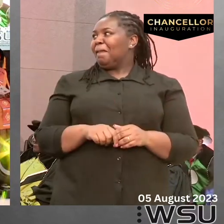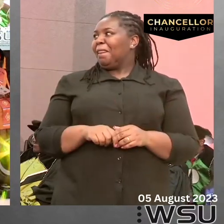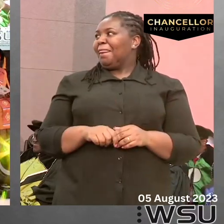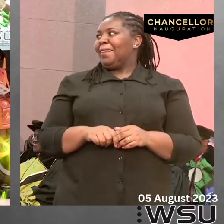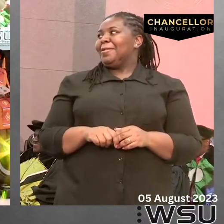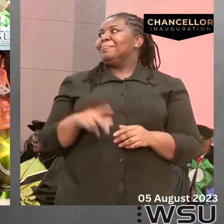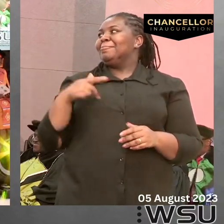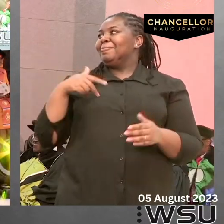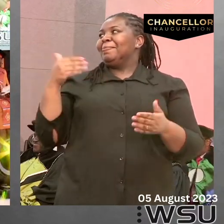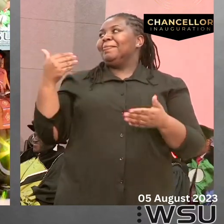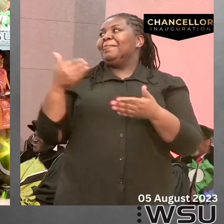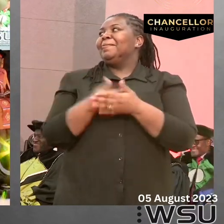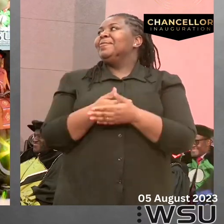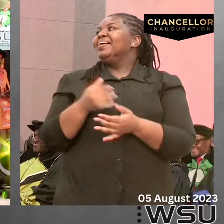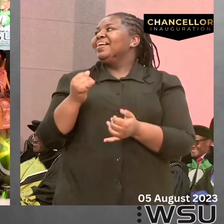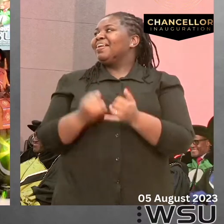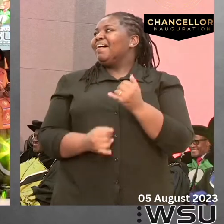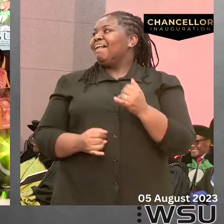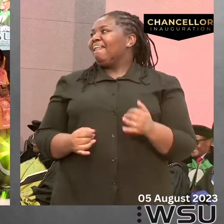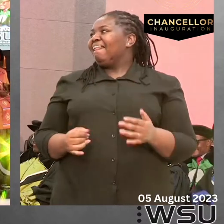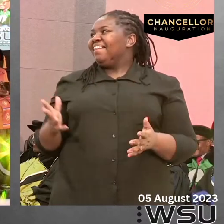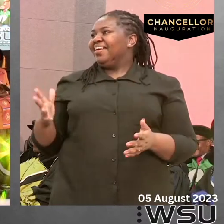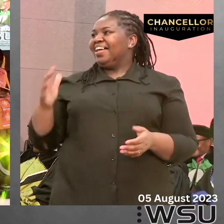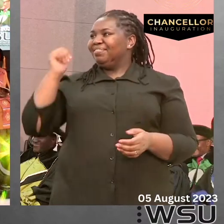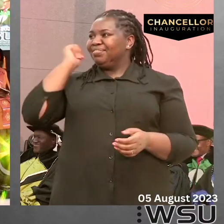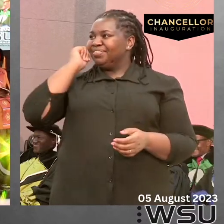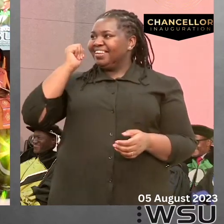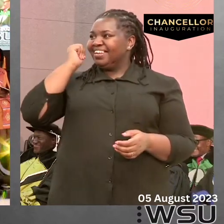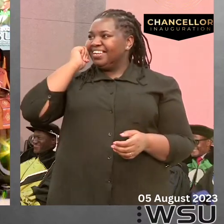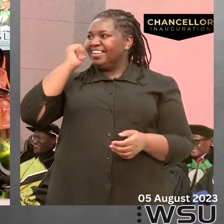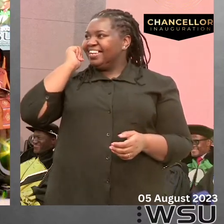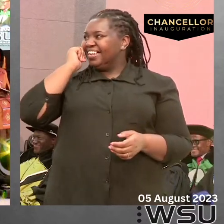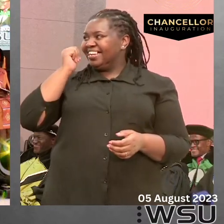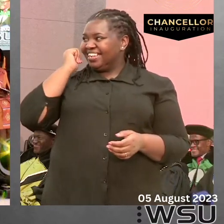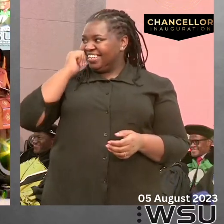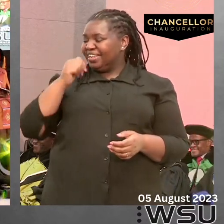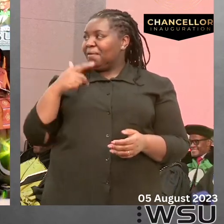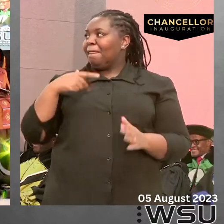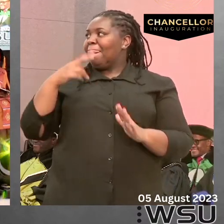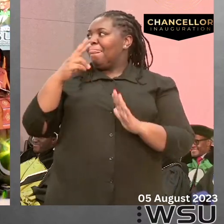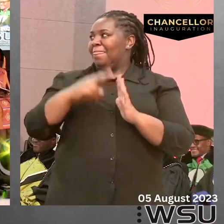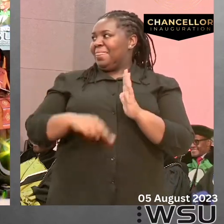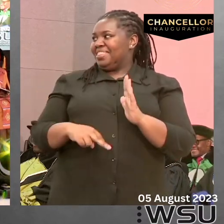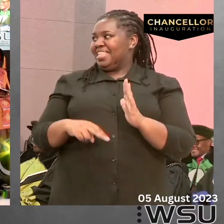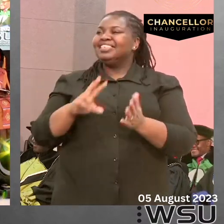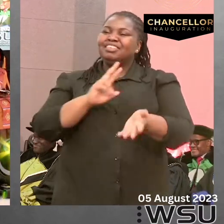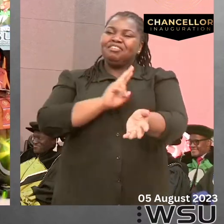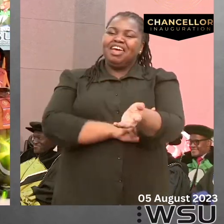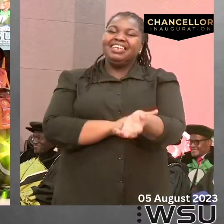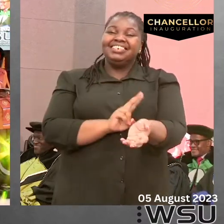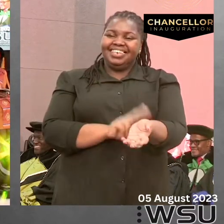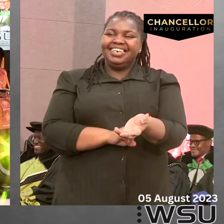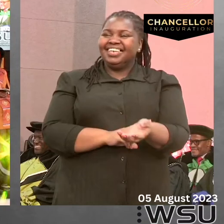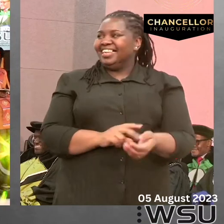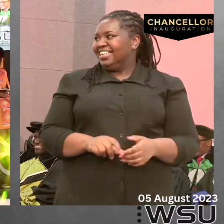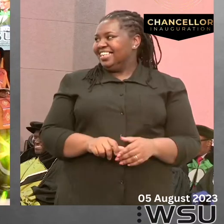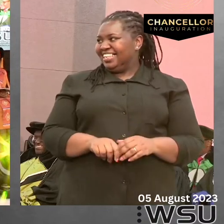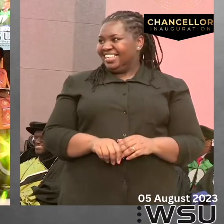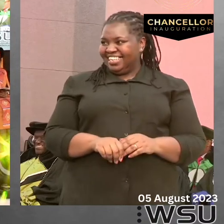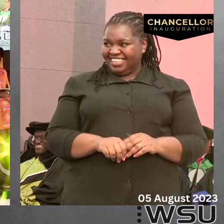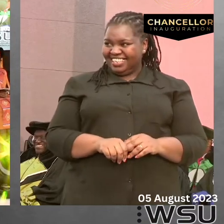I misinterpreted? Oh, I'm sorry. I read it in Chivenda, so